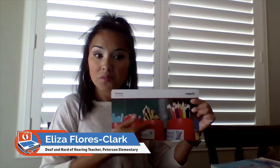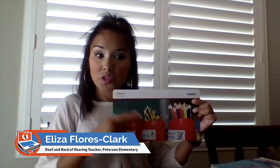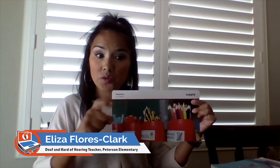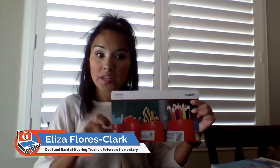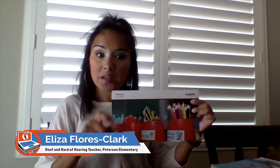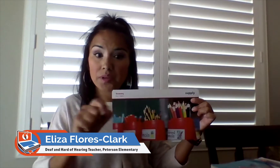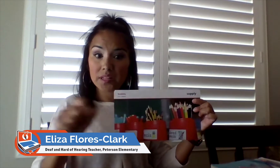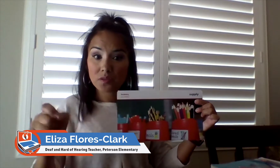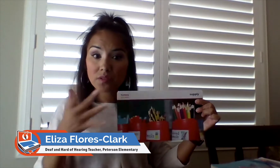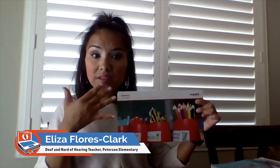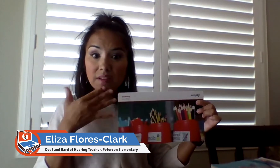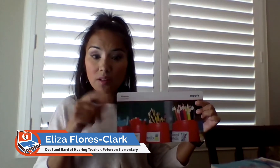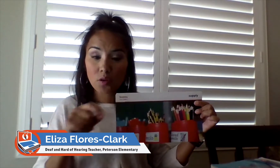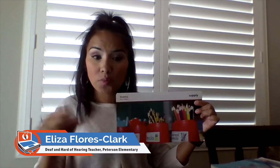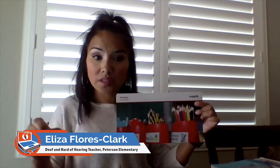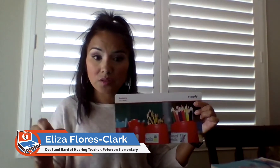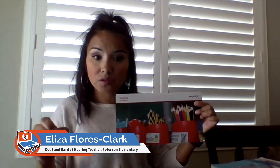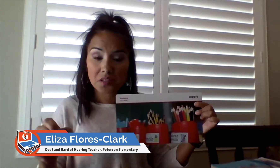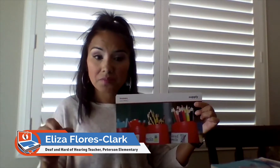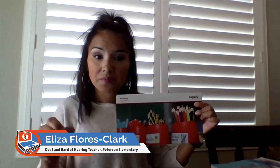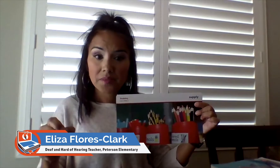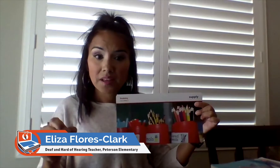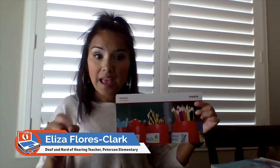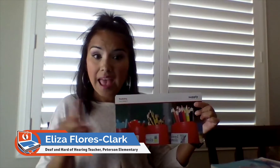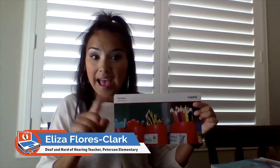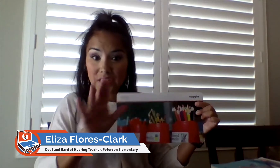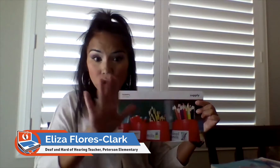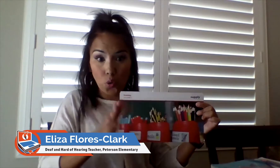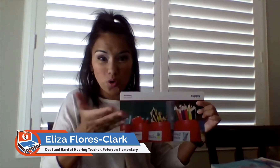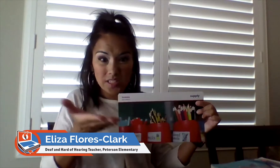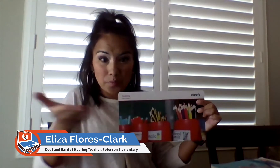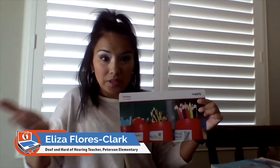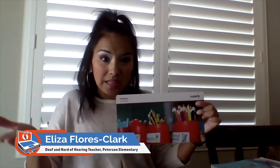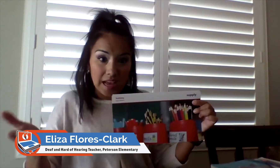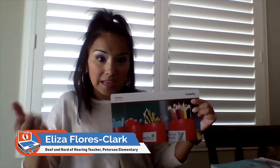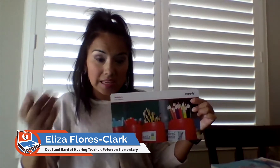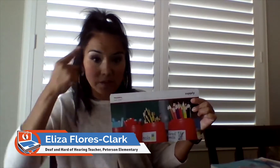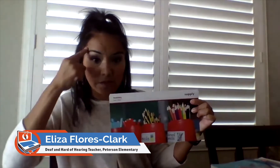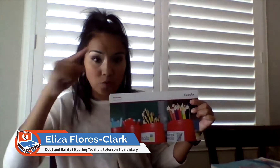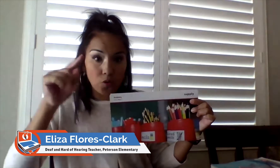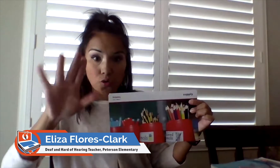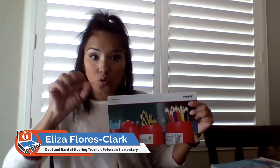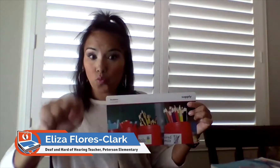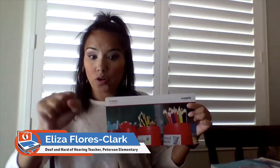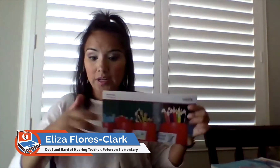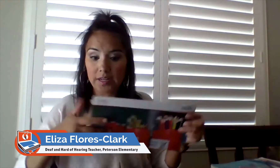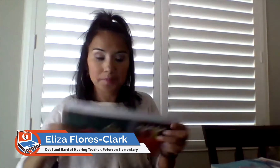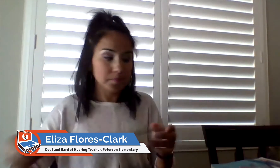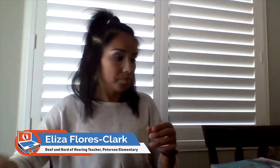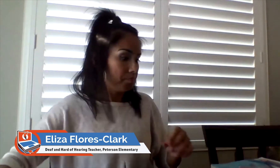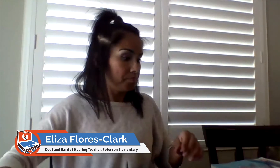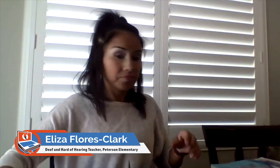You need pencils and color pencils as your supplies for your work.